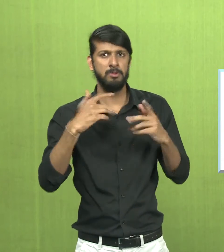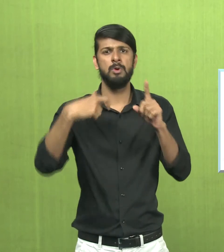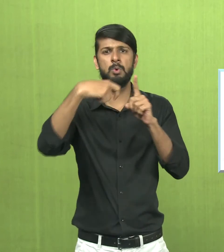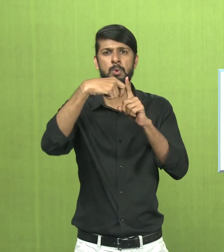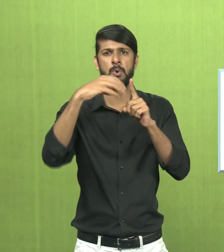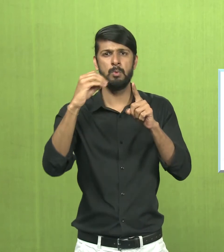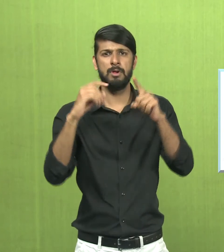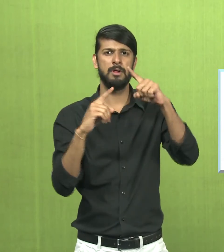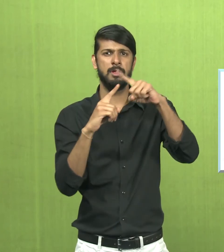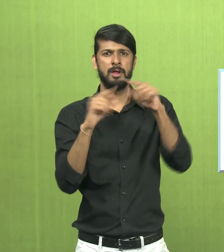Kota,